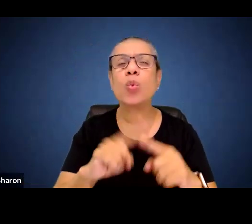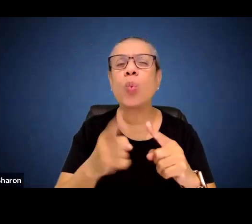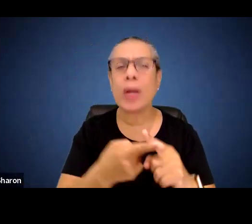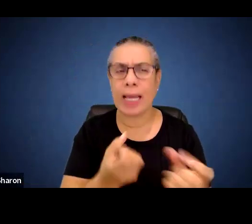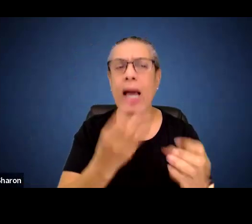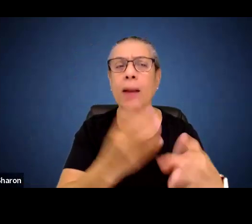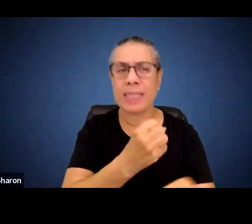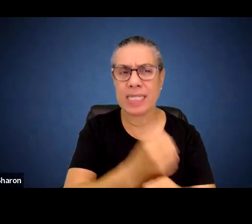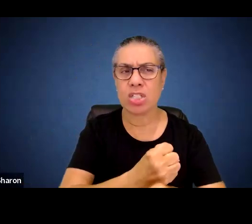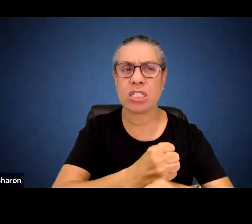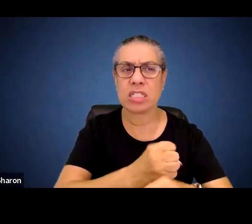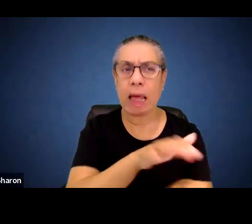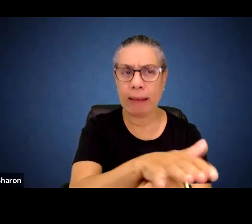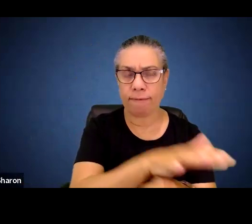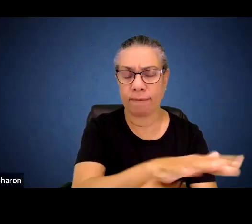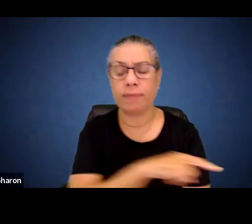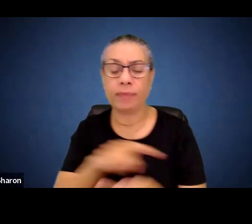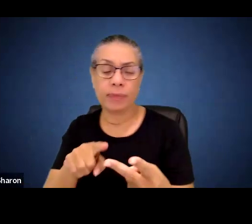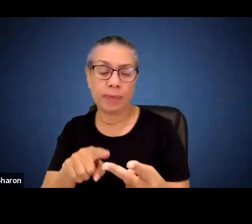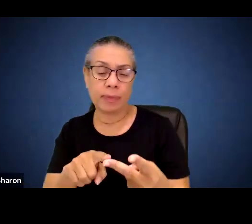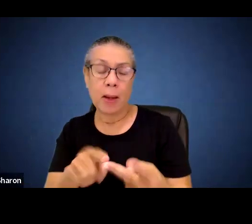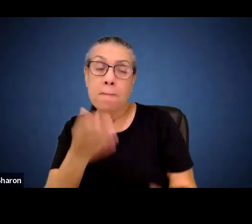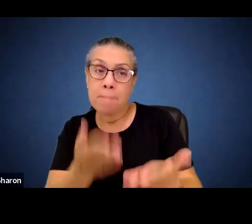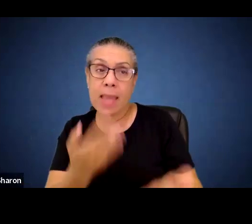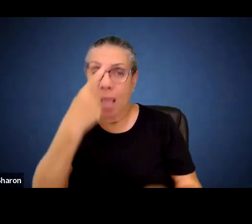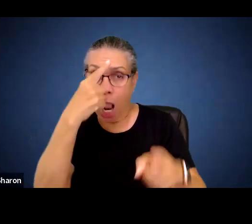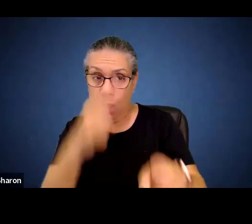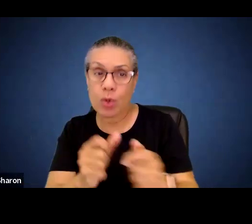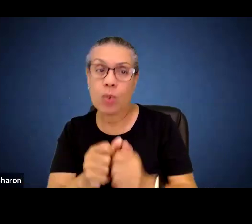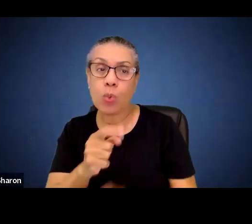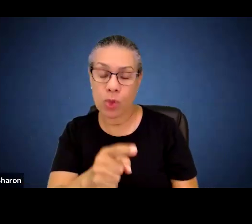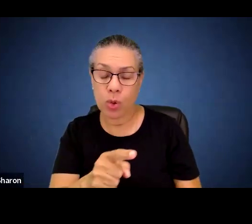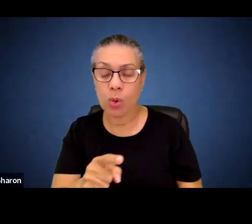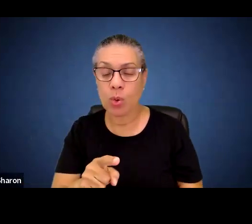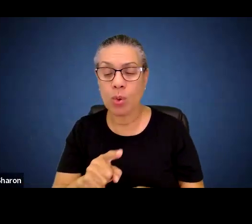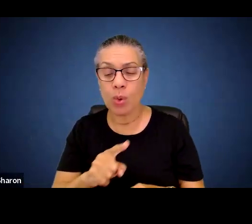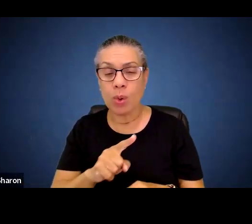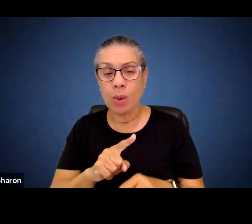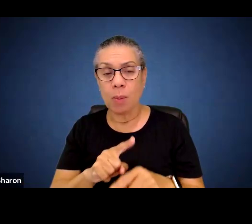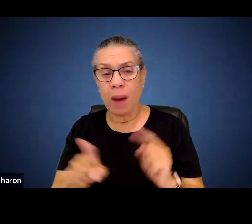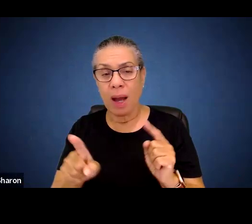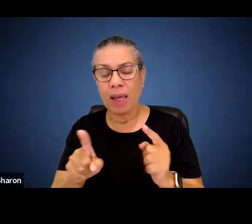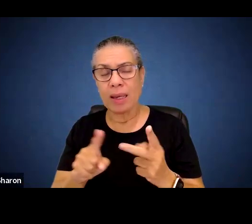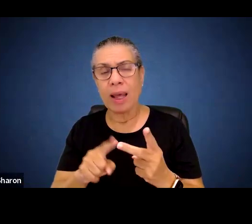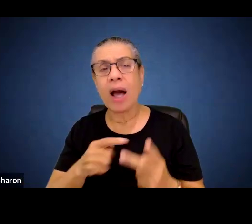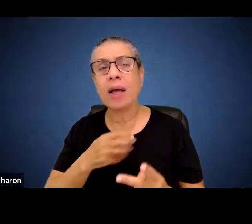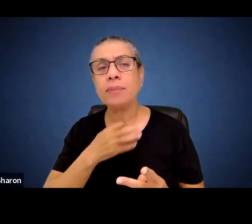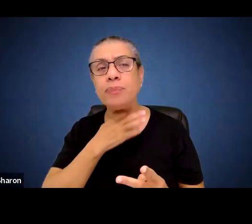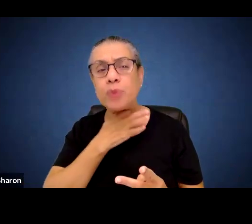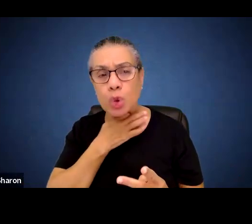I may agree with you, but this question I may agree with you, but I just want to